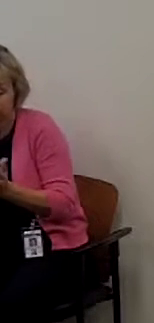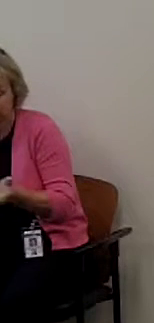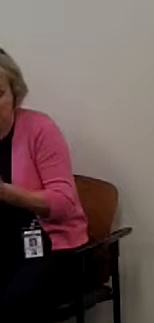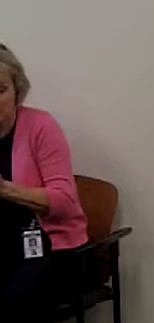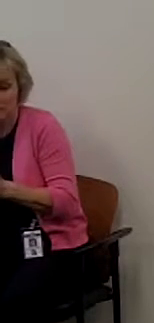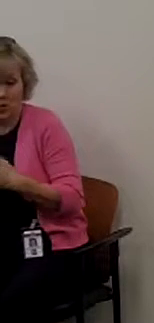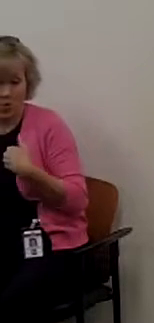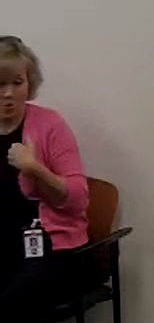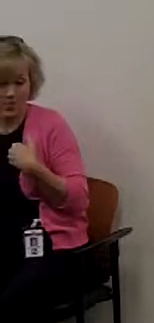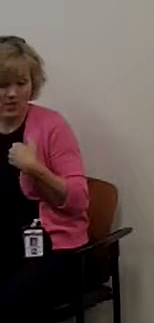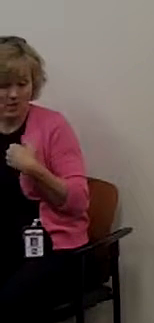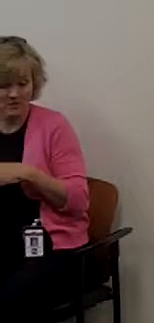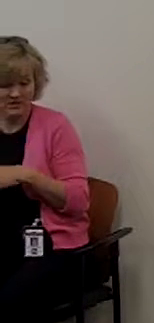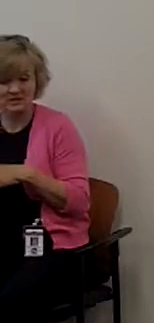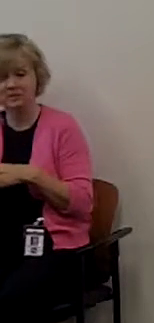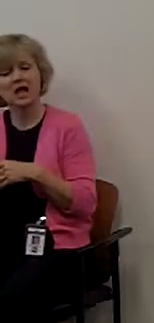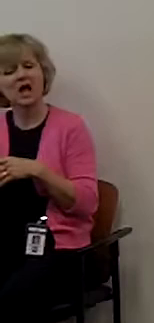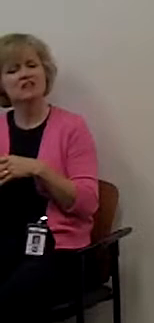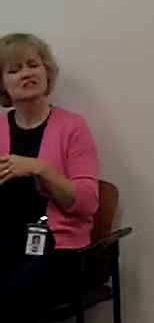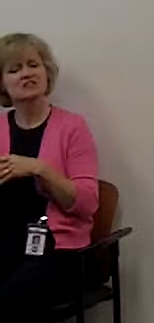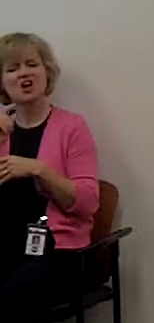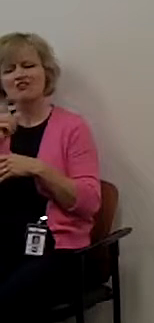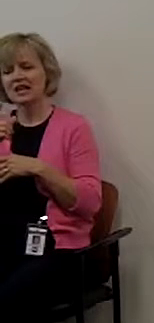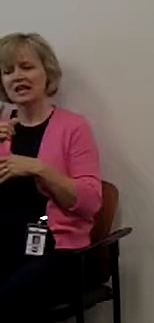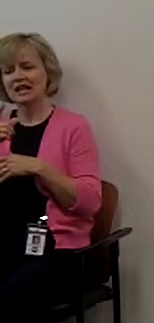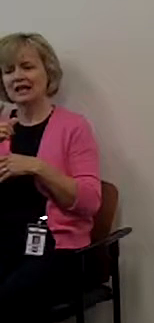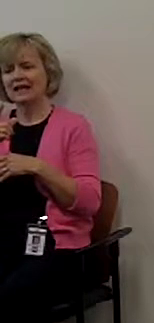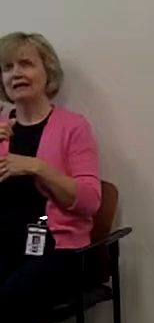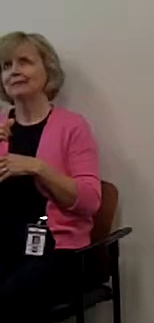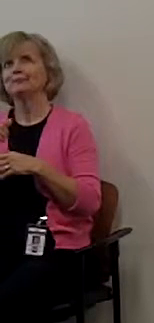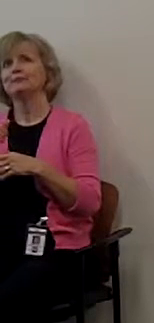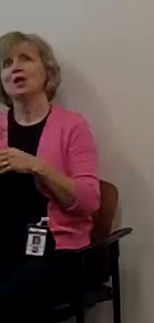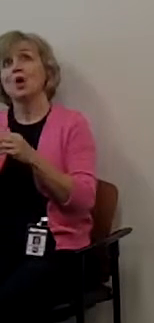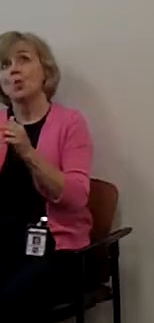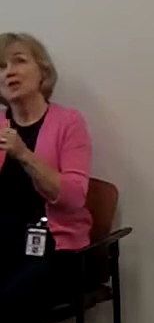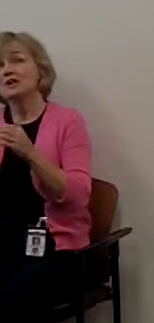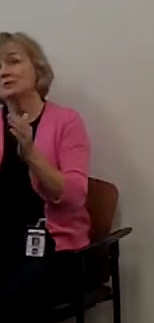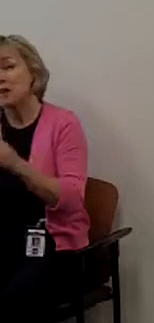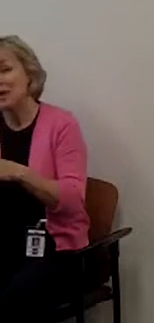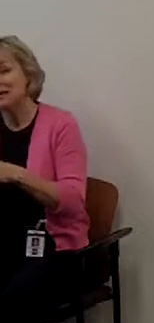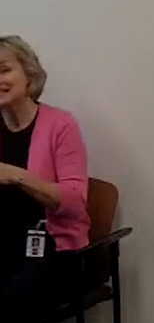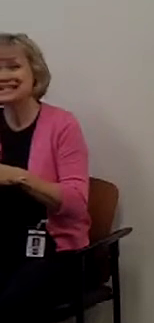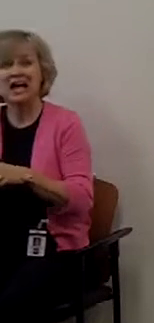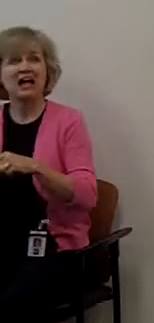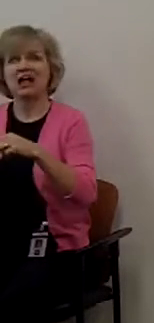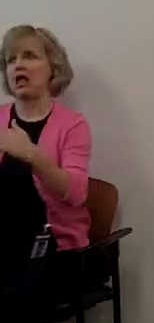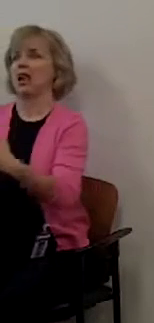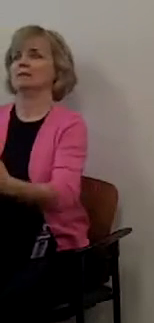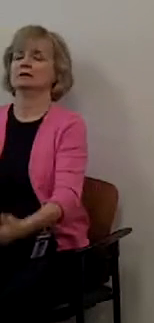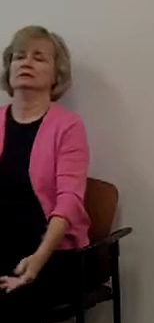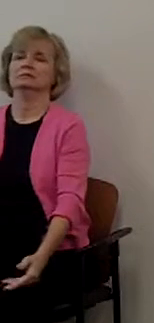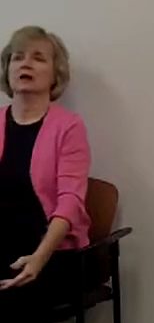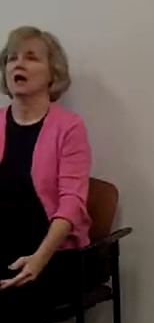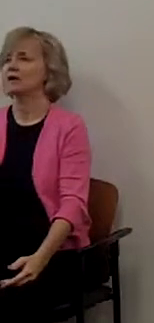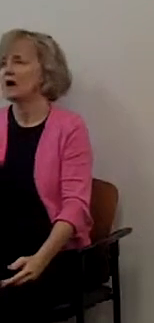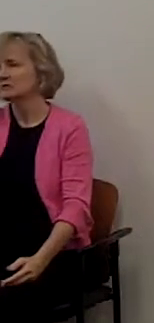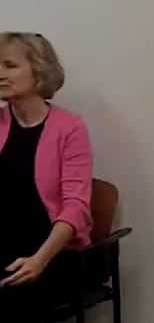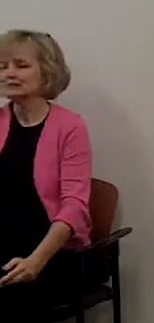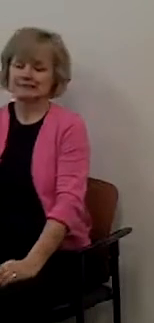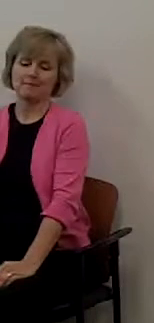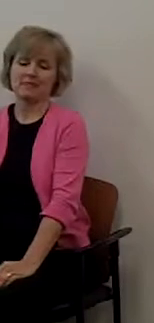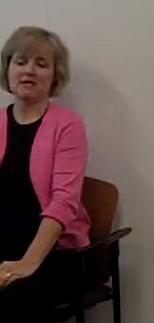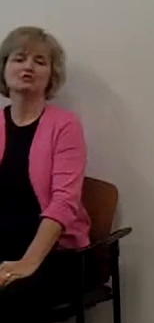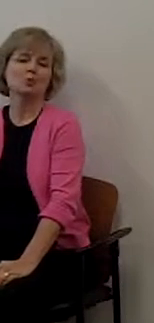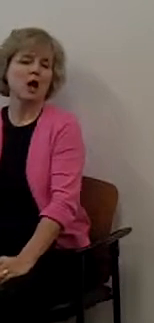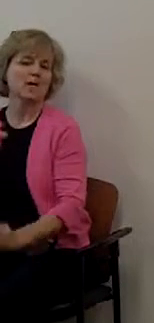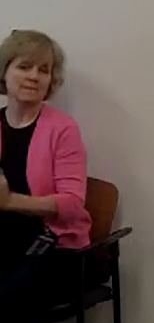is because there's pretty much unlimited job opportunities with small businesses, and that's one reason that I chose